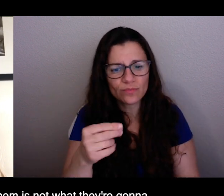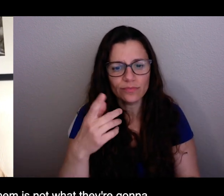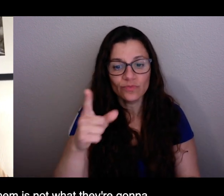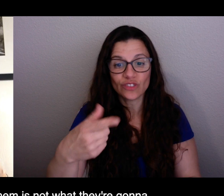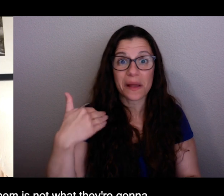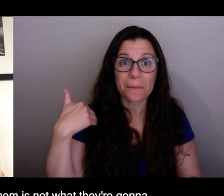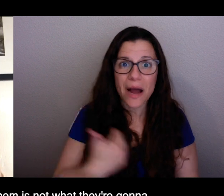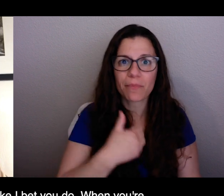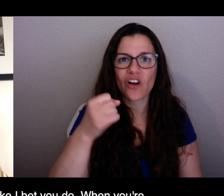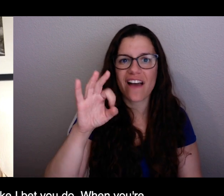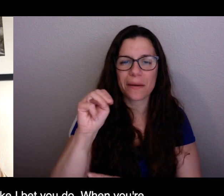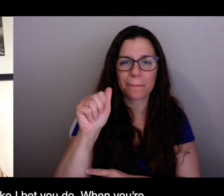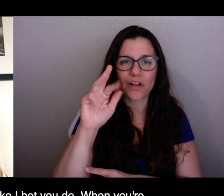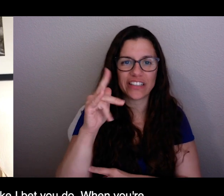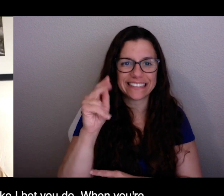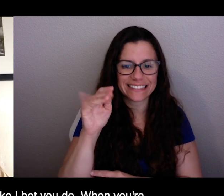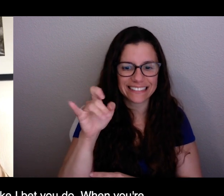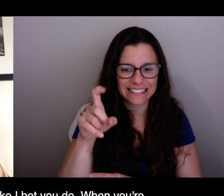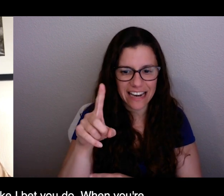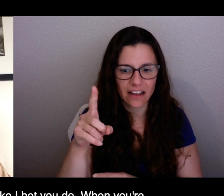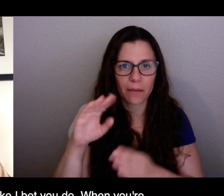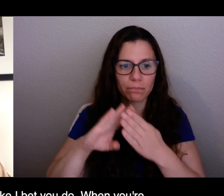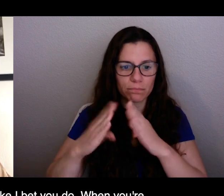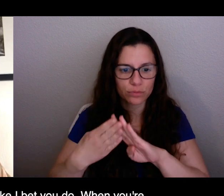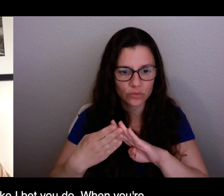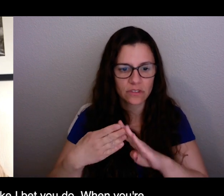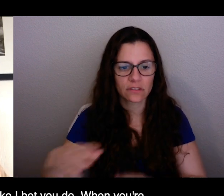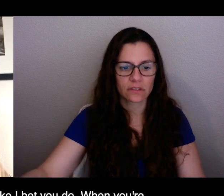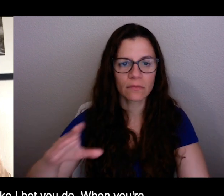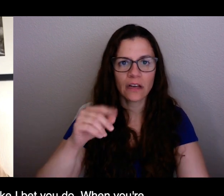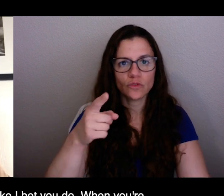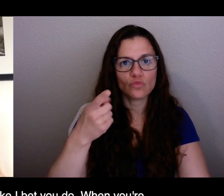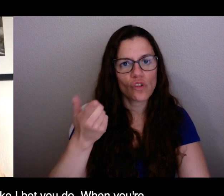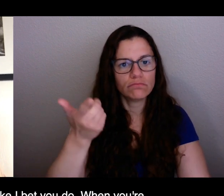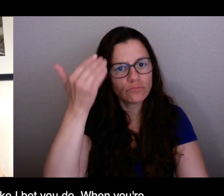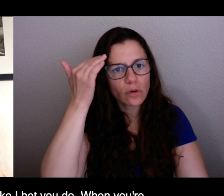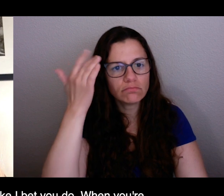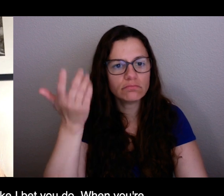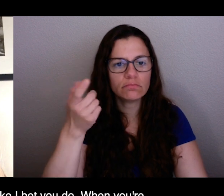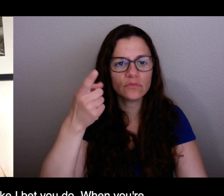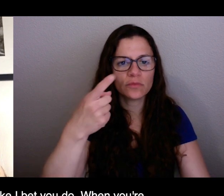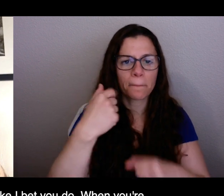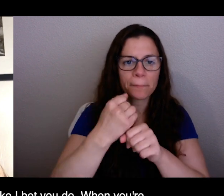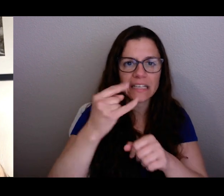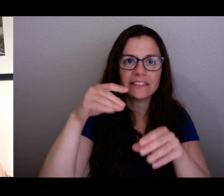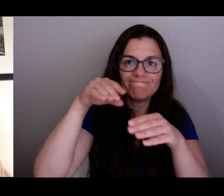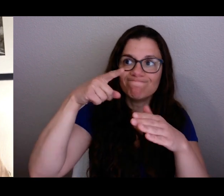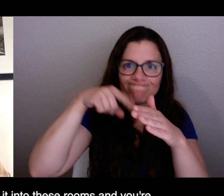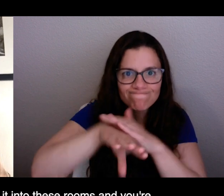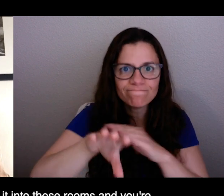to have if you take your job seriously, like I bet you do. When you're the member of a marginalized community